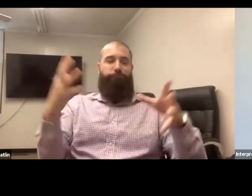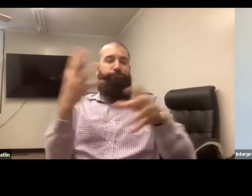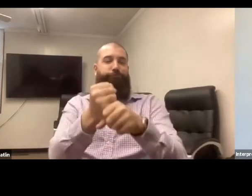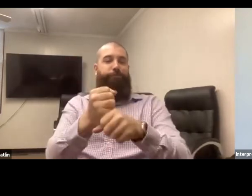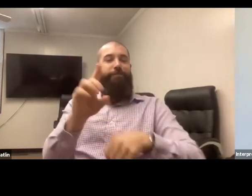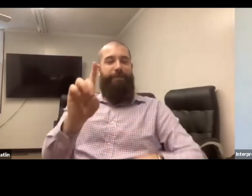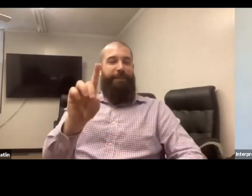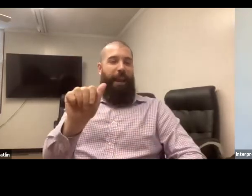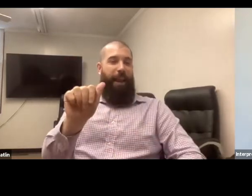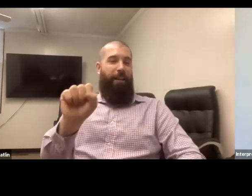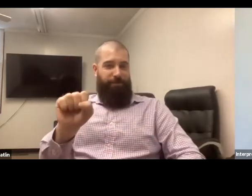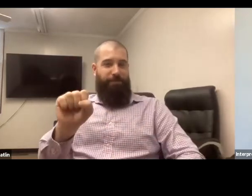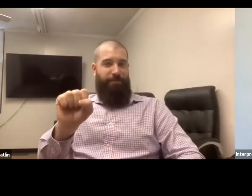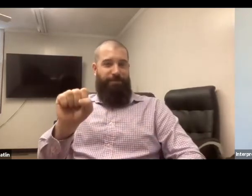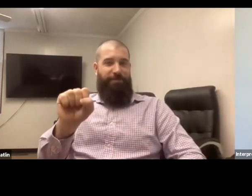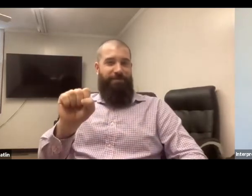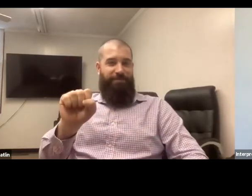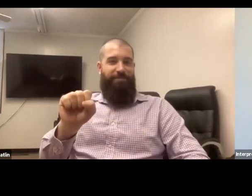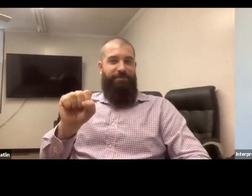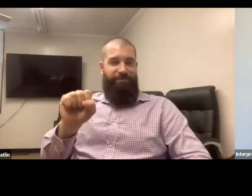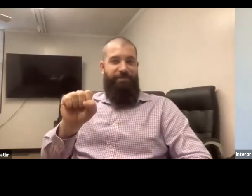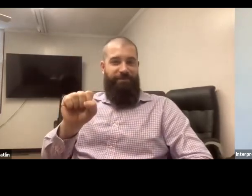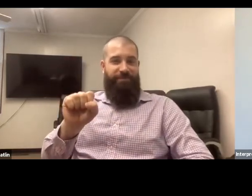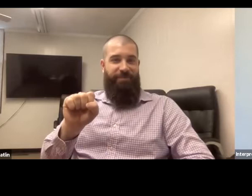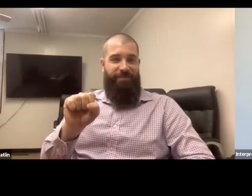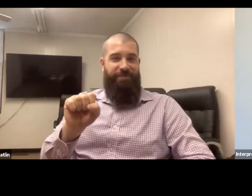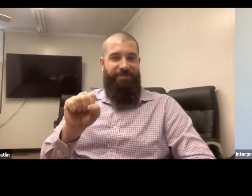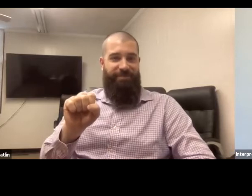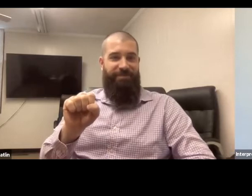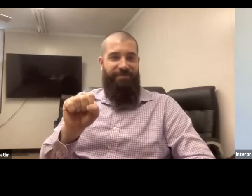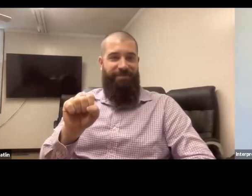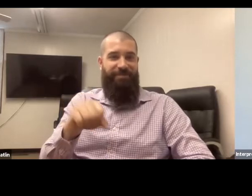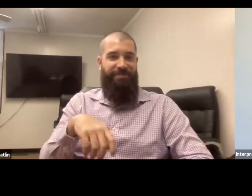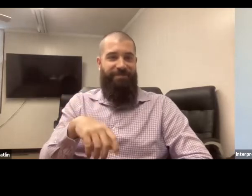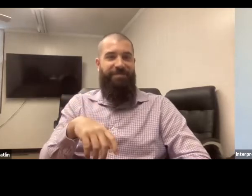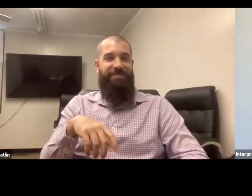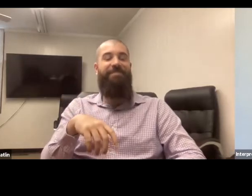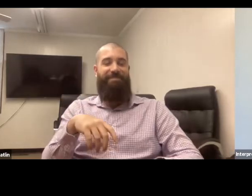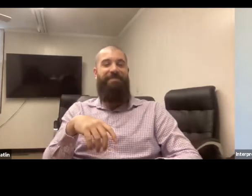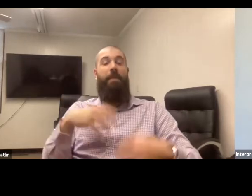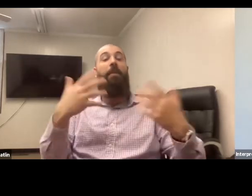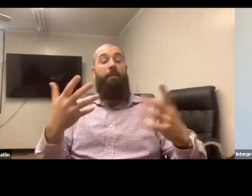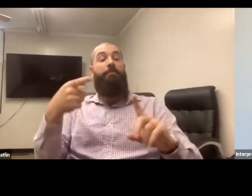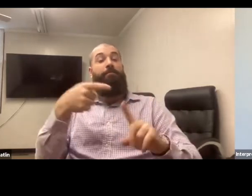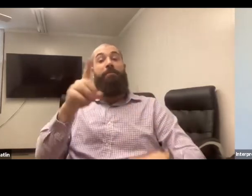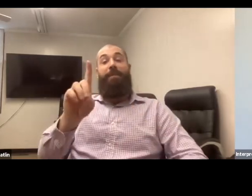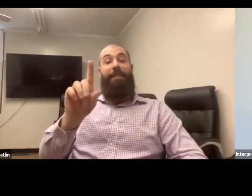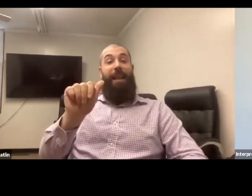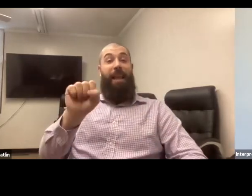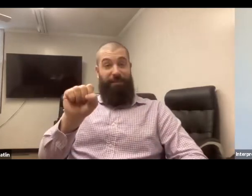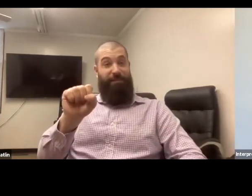So I'm going to explain a little bit about what the Deaf Advocacy Specialist does, and we call it the DAS for short.